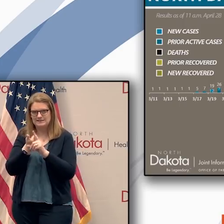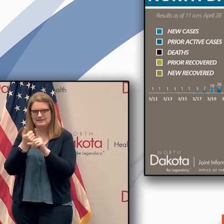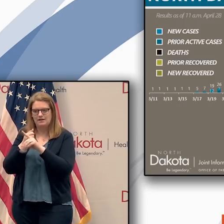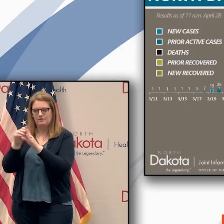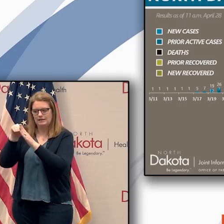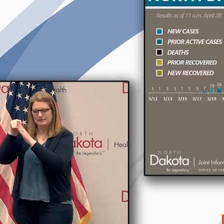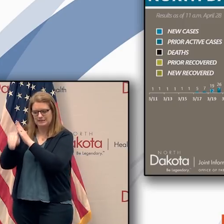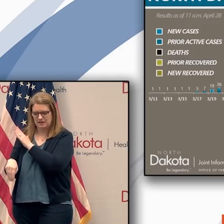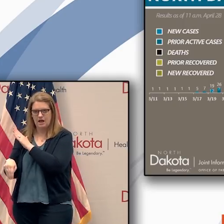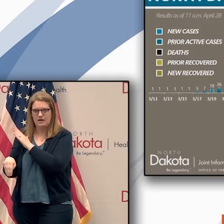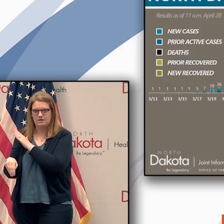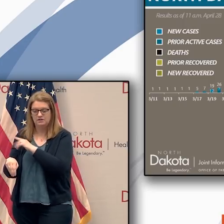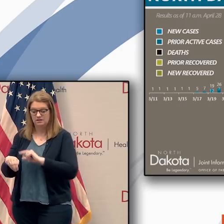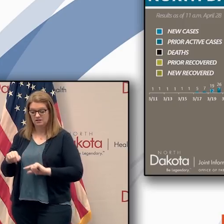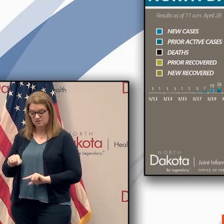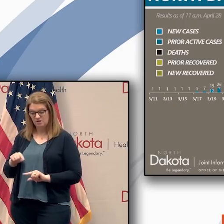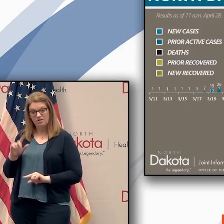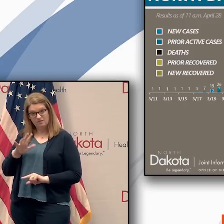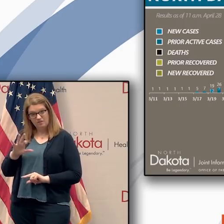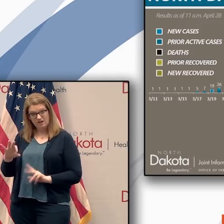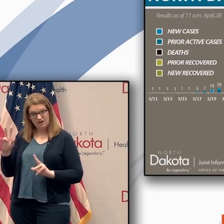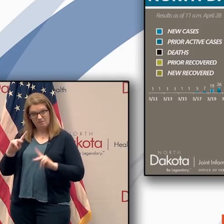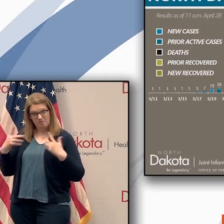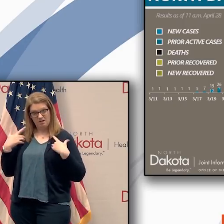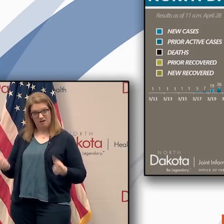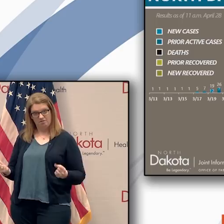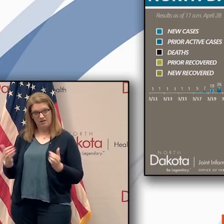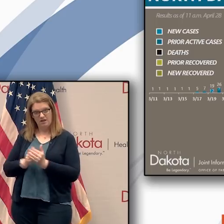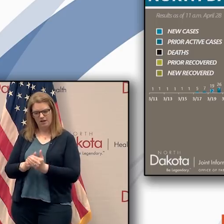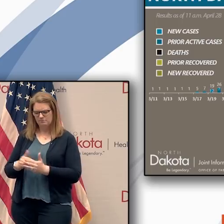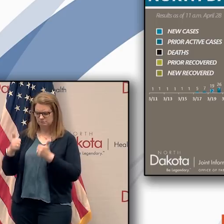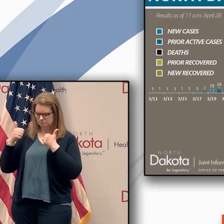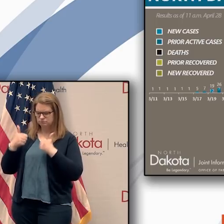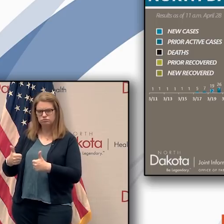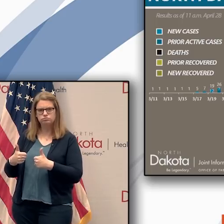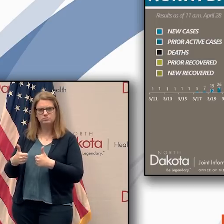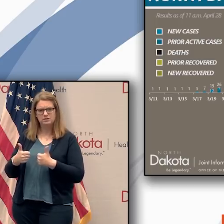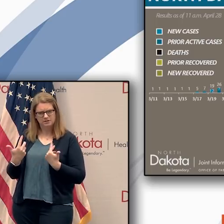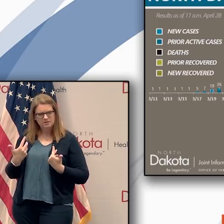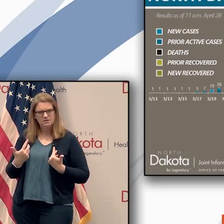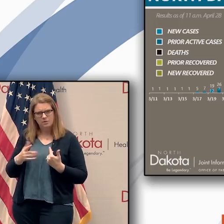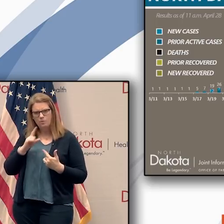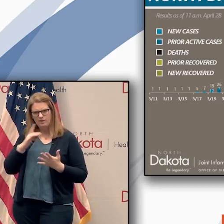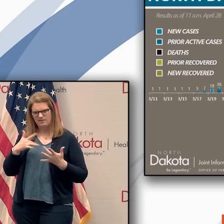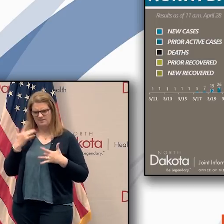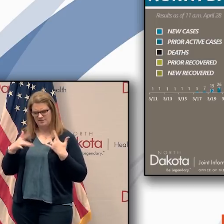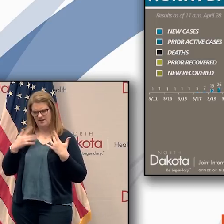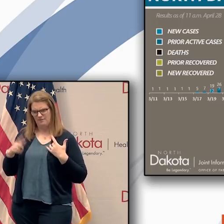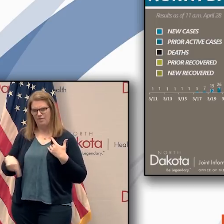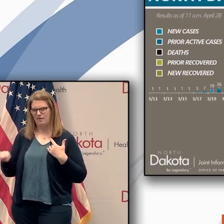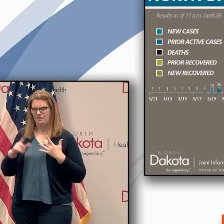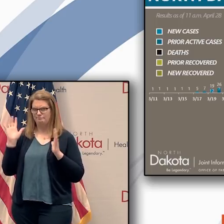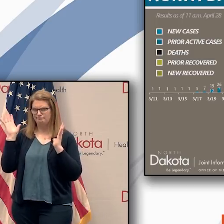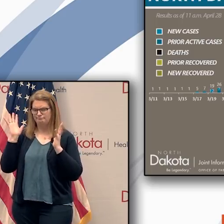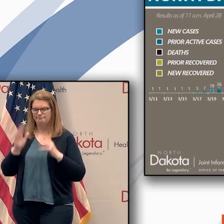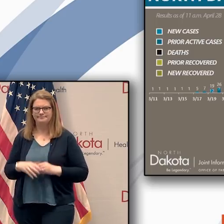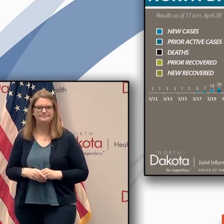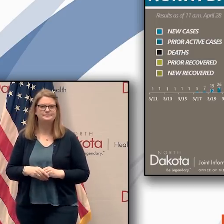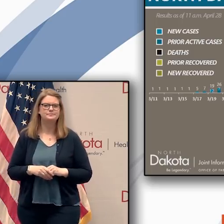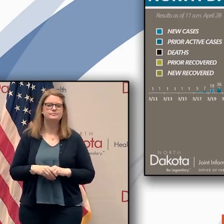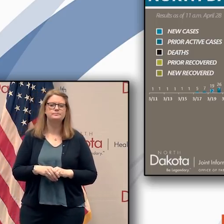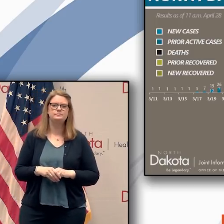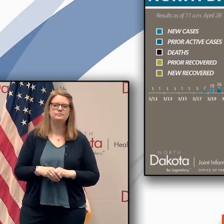again, congratulations to the 59 people who recovered. We are super excited for them.